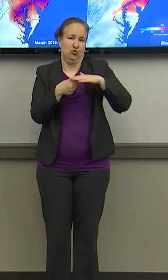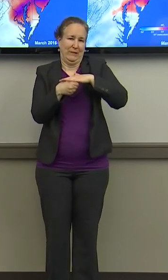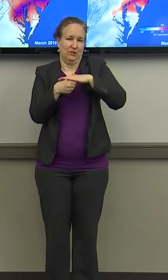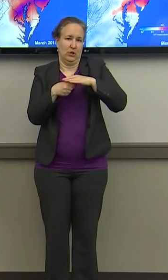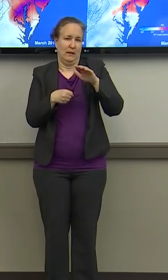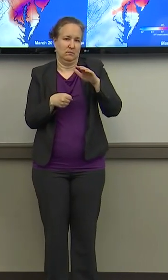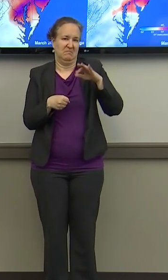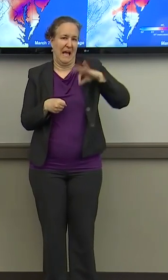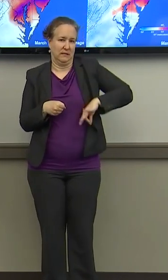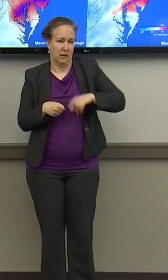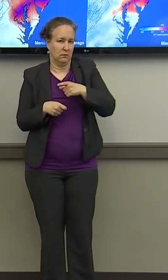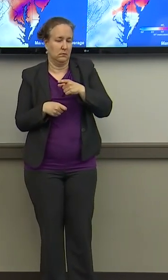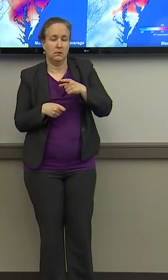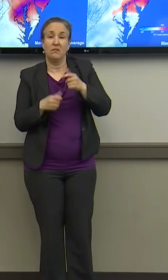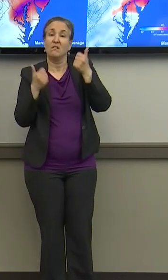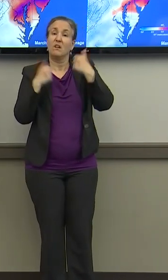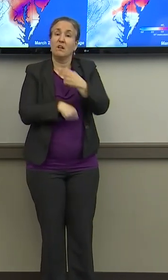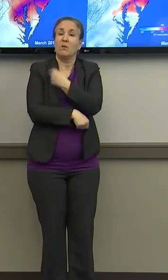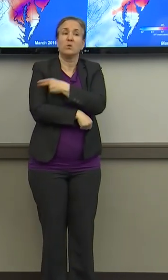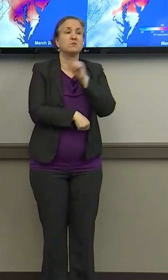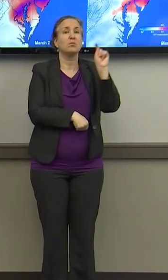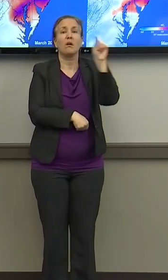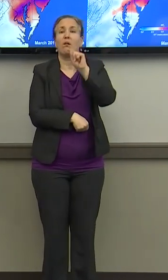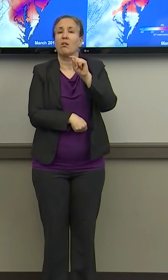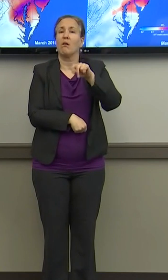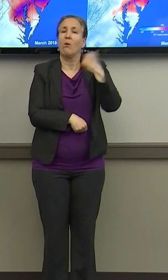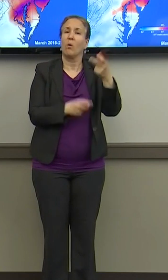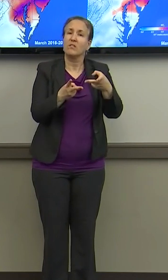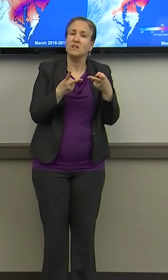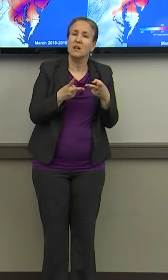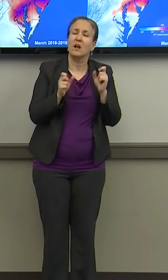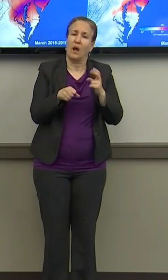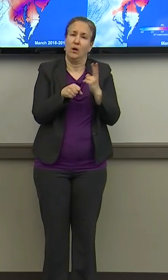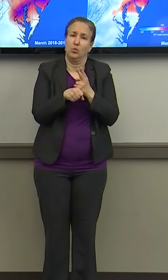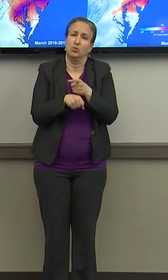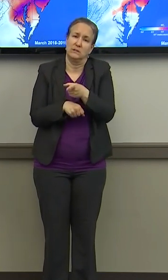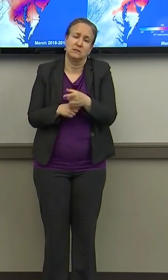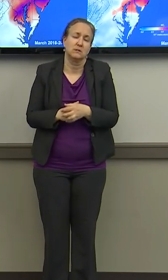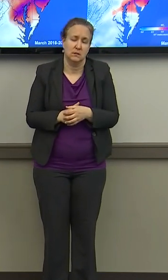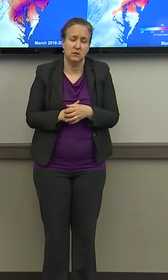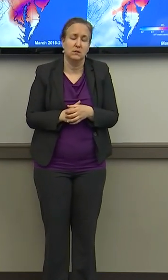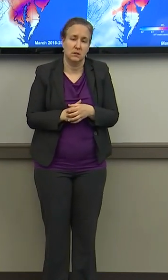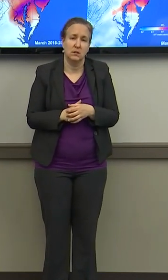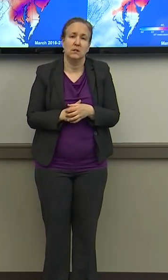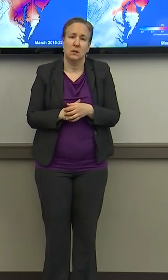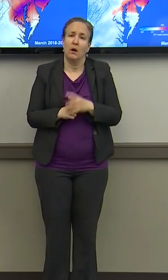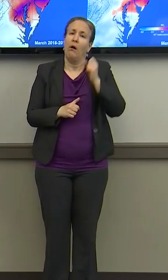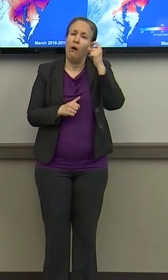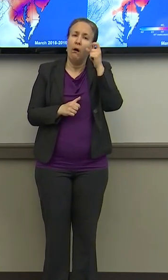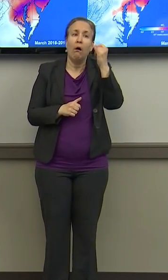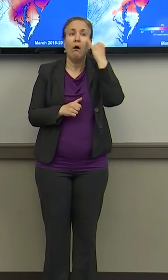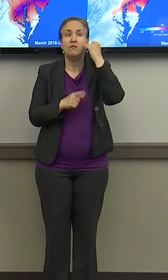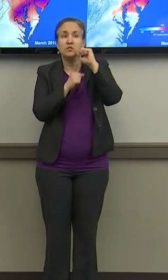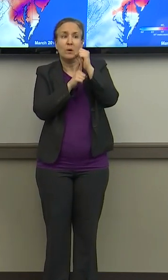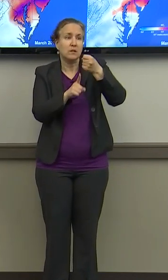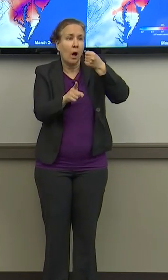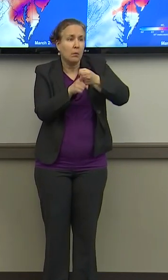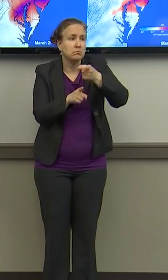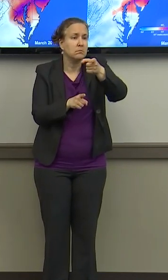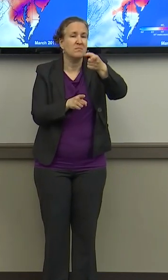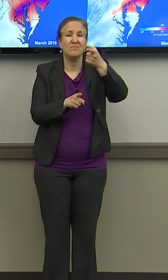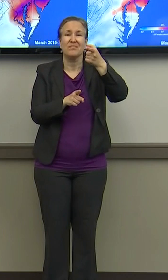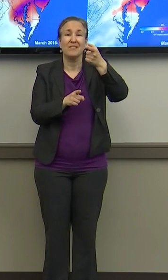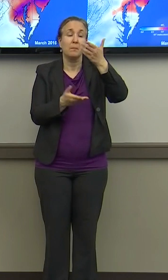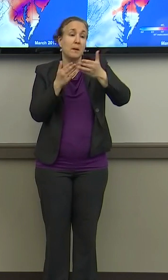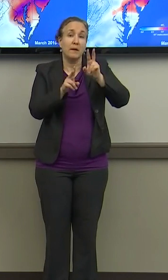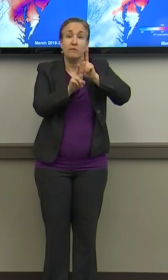be accessed by any hospital or other facility that is in a situation where